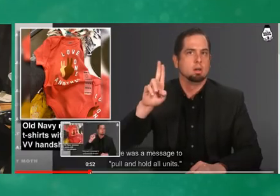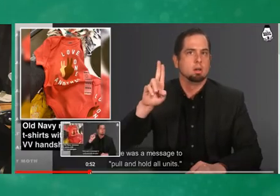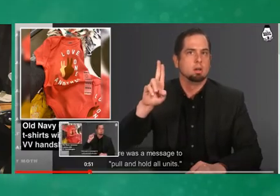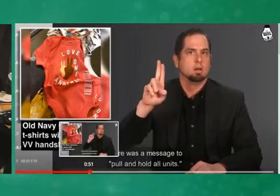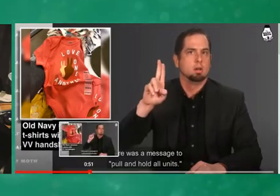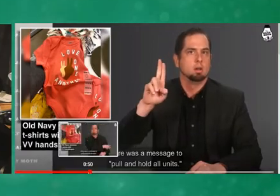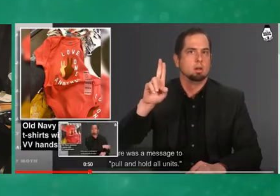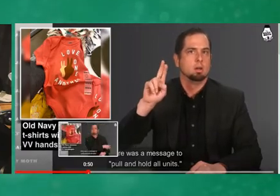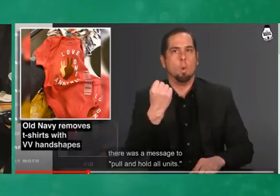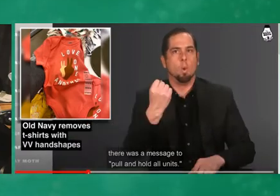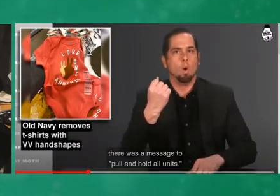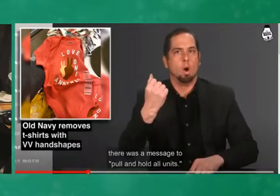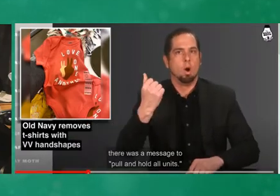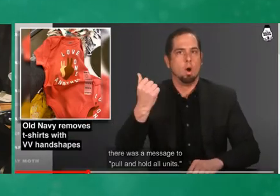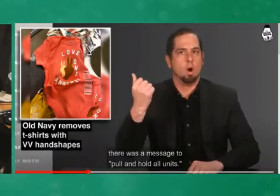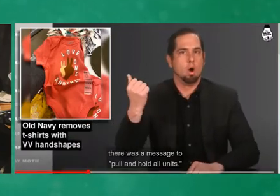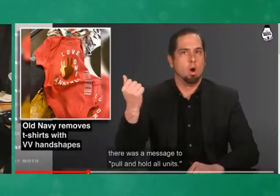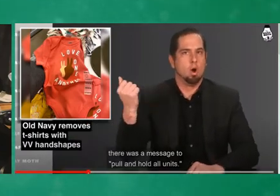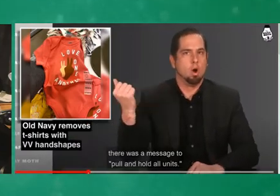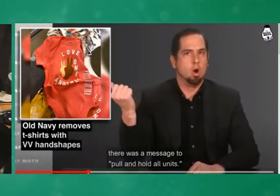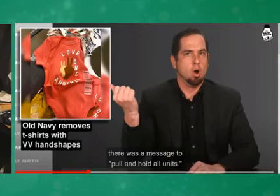of all.